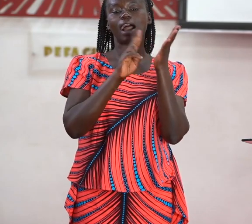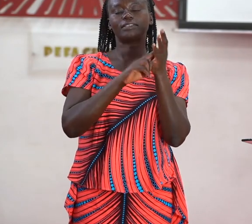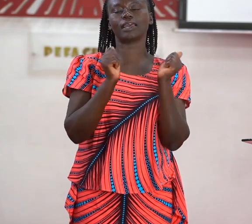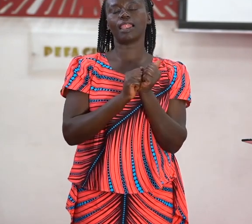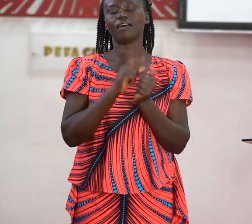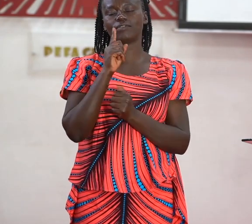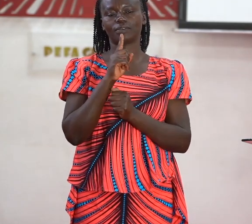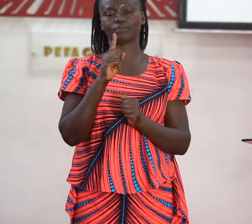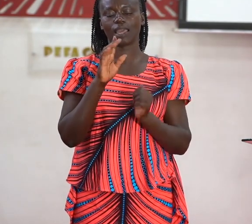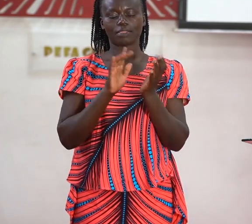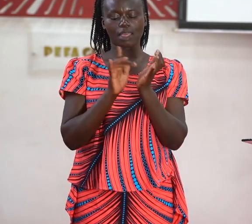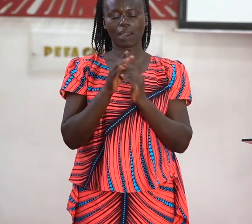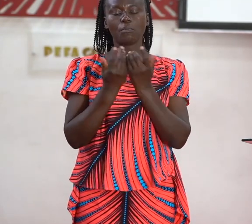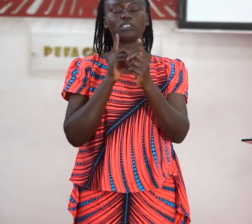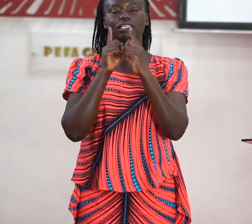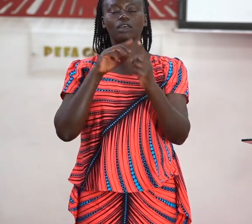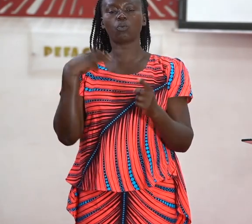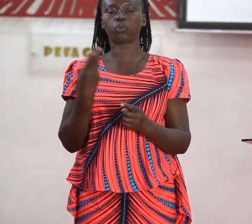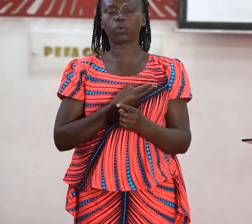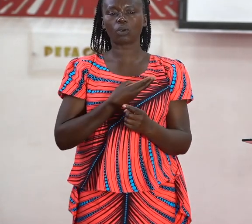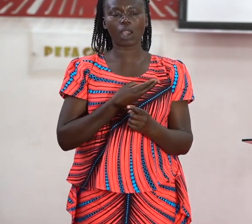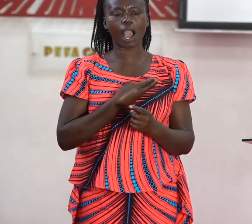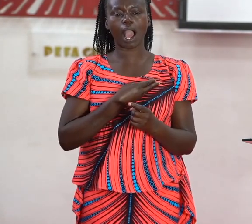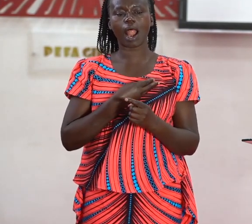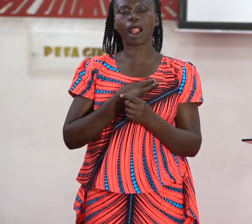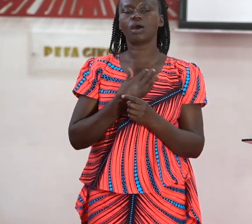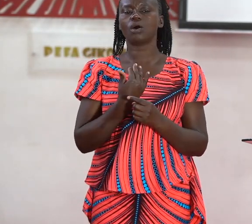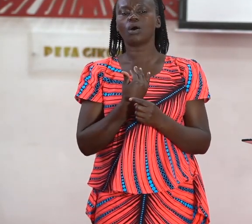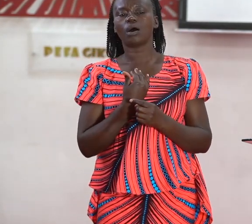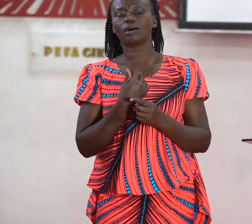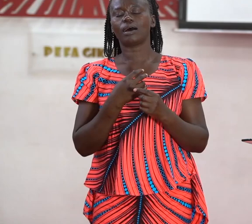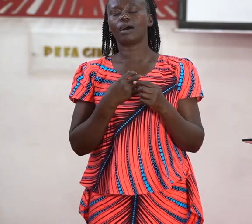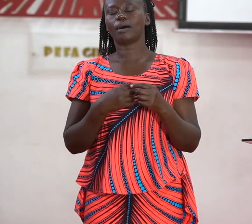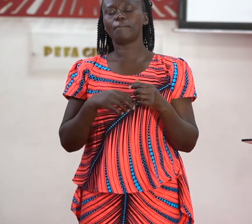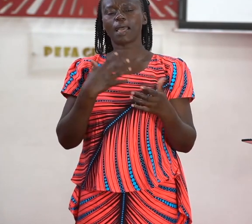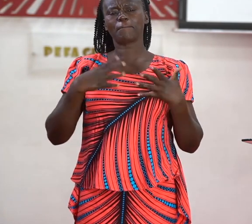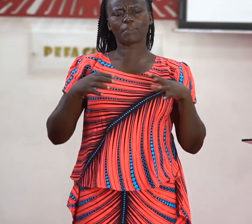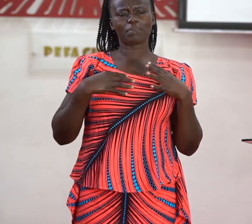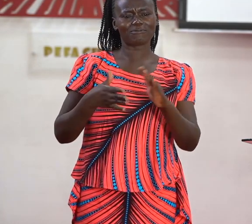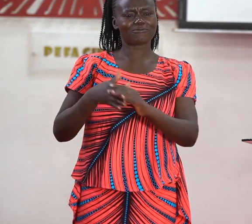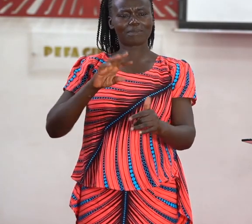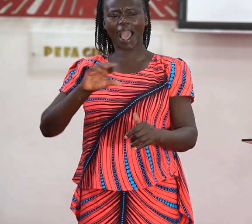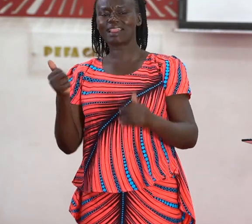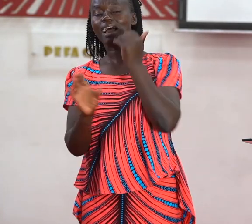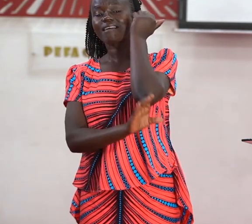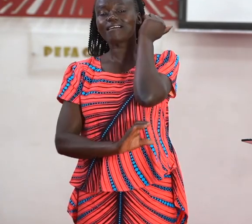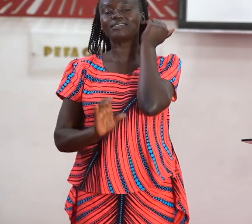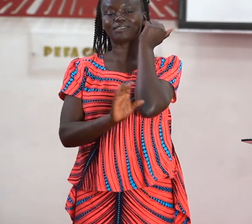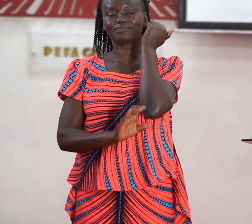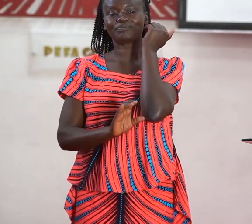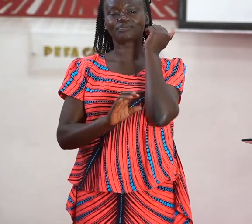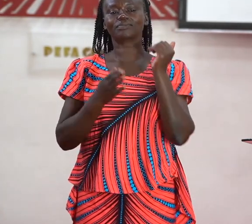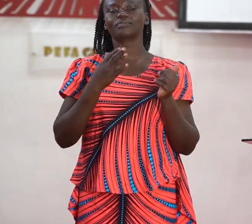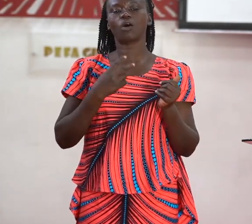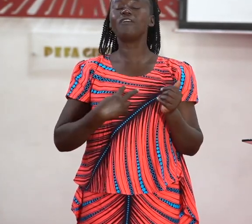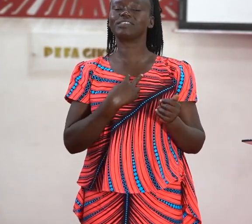says, we are pilgrims and strangers. My brother and my sister, I want to tell you that we